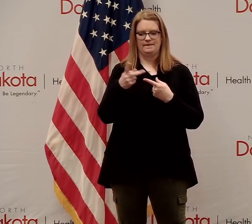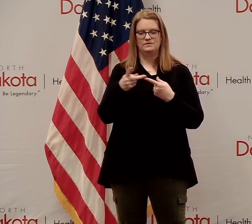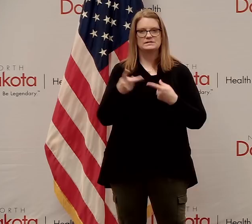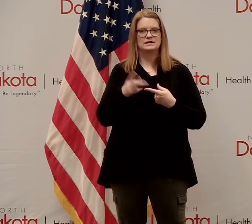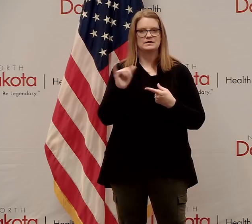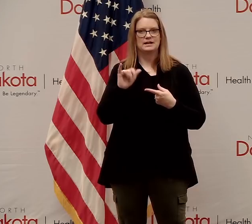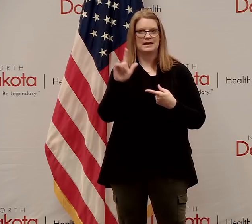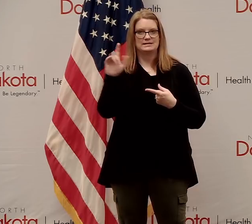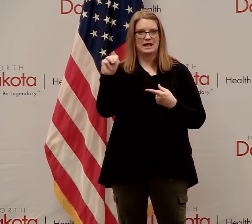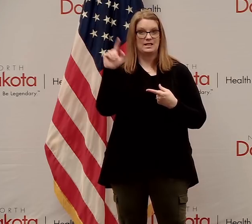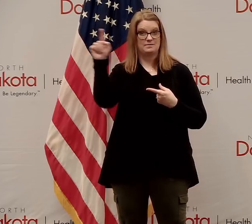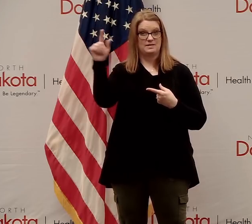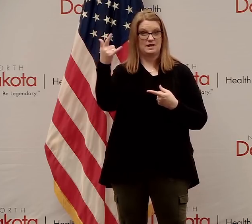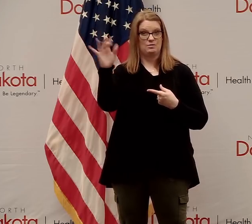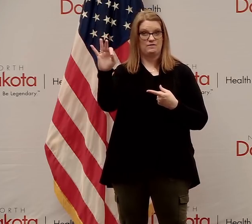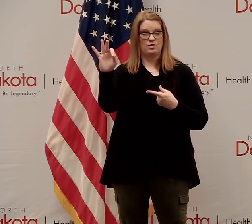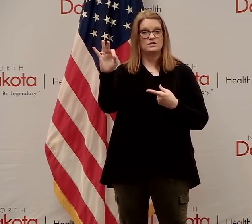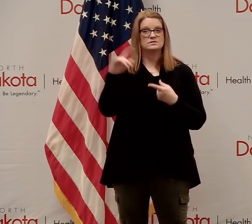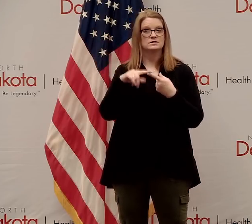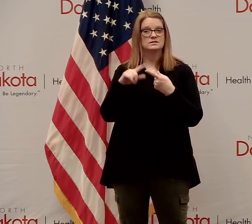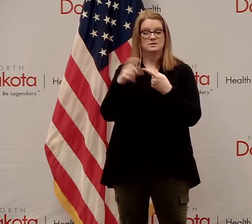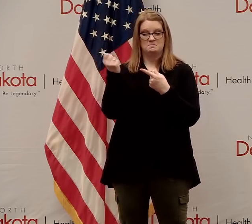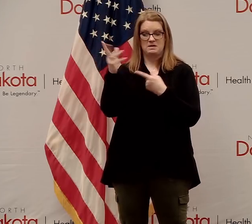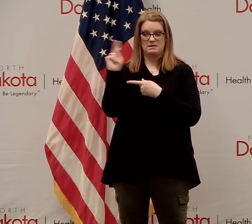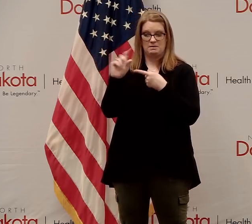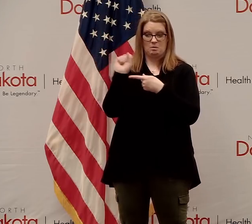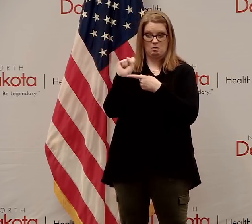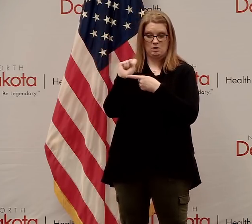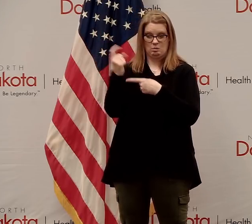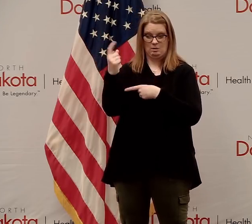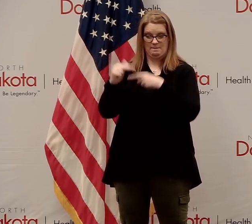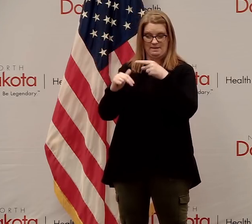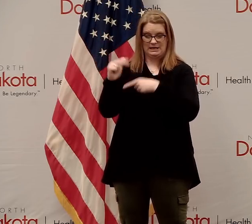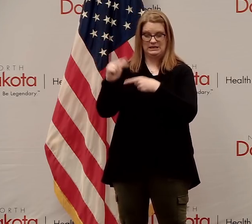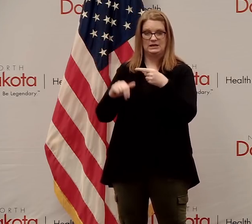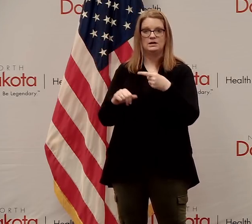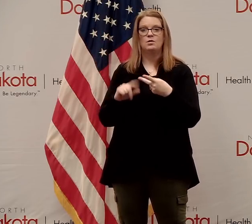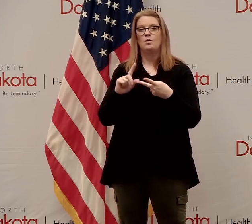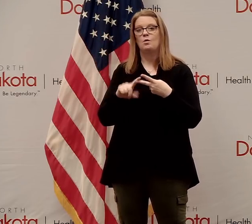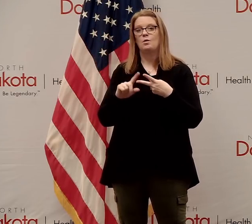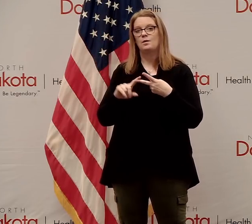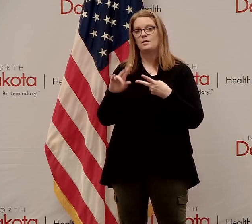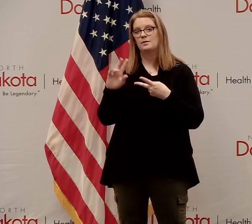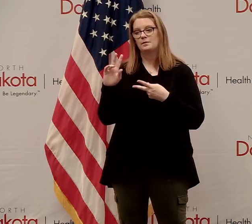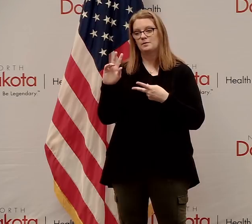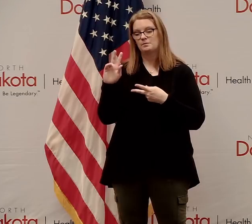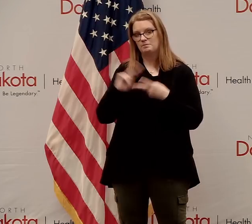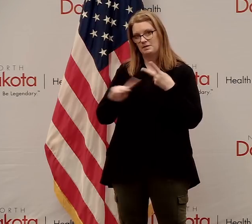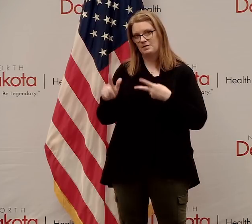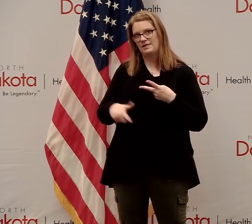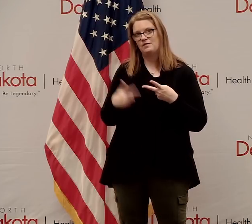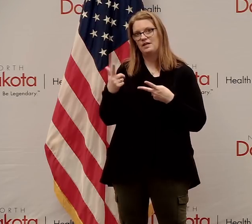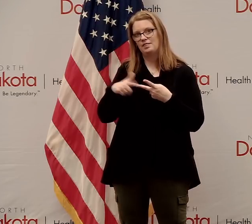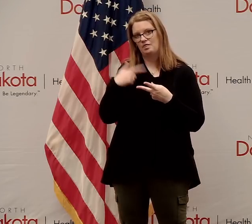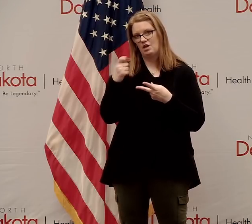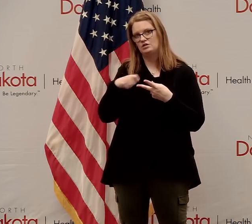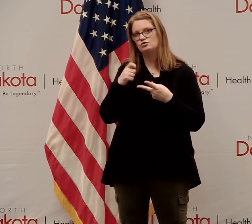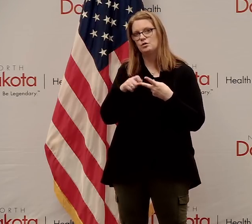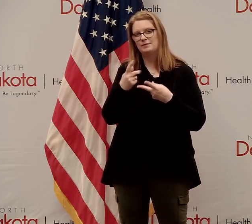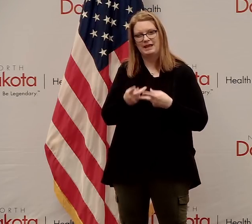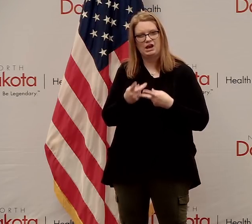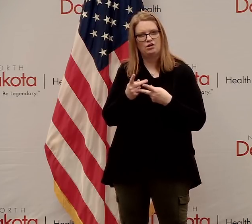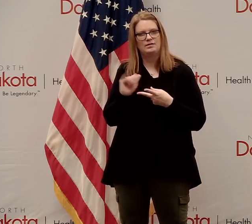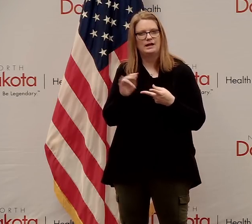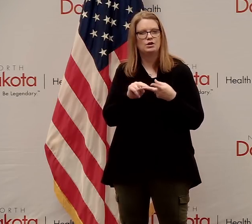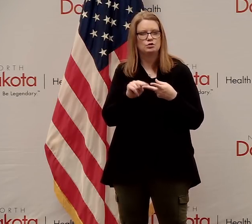saw at LM in Grand Forks, where you have a lot of people working in one building, or B, where people living in long-term care. And I think